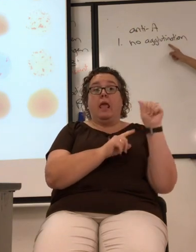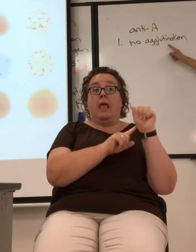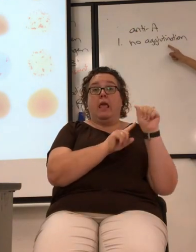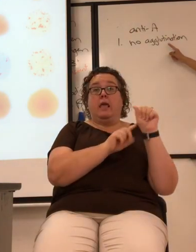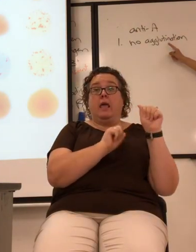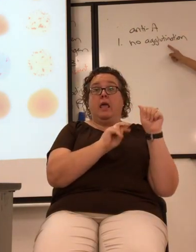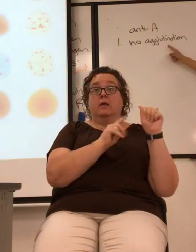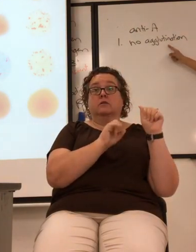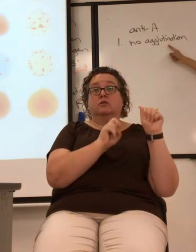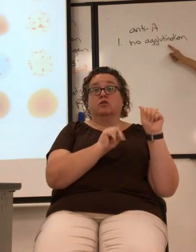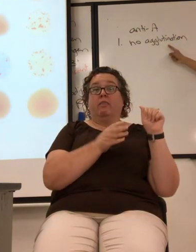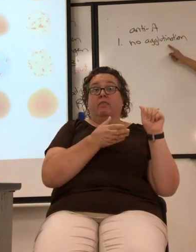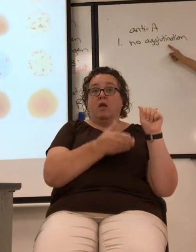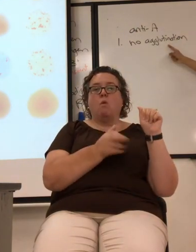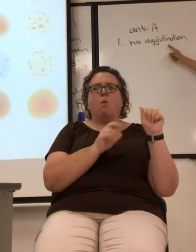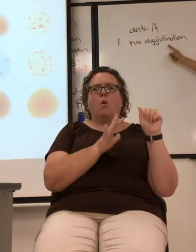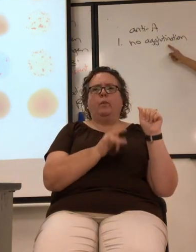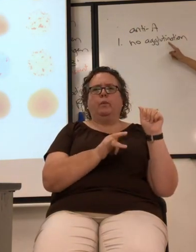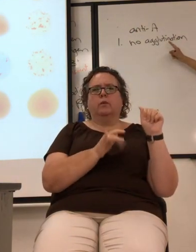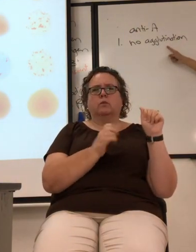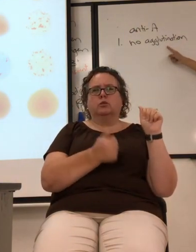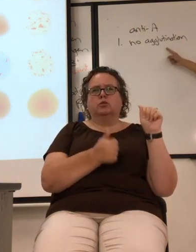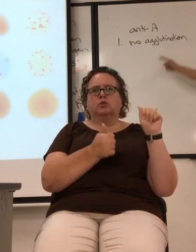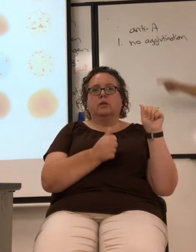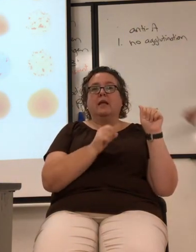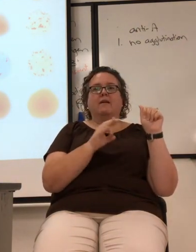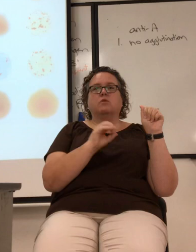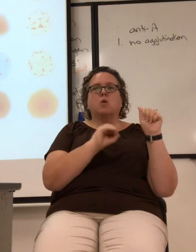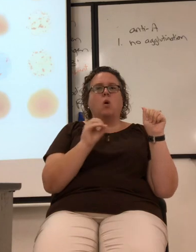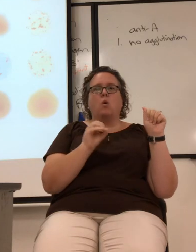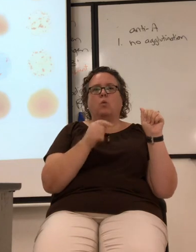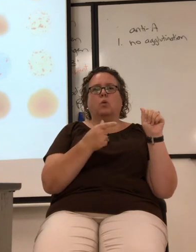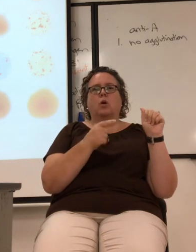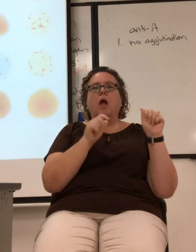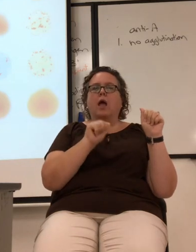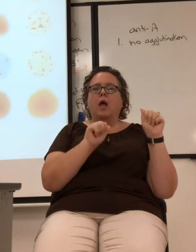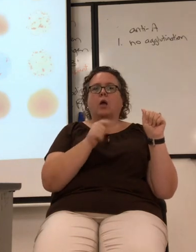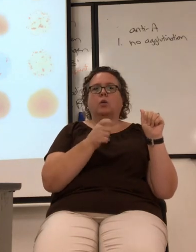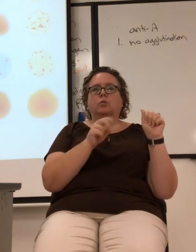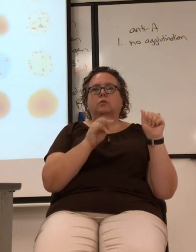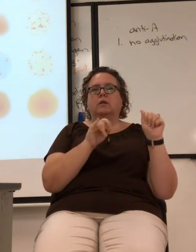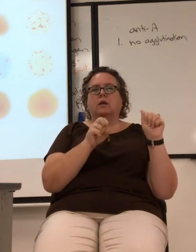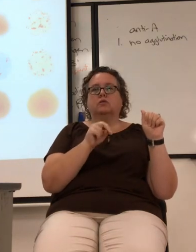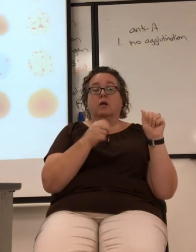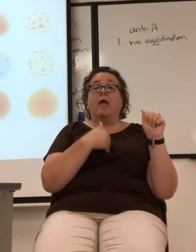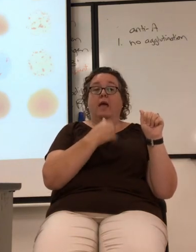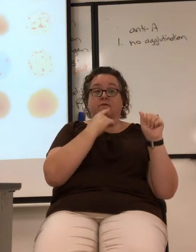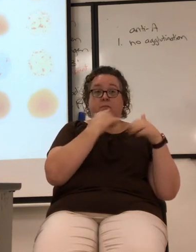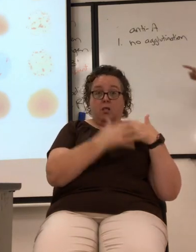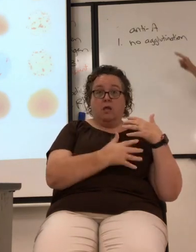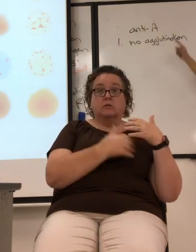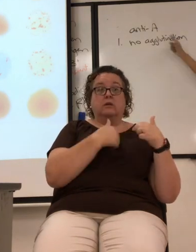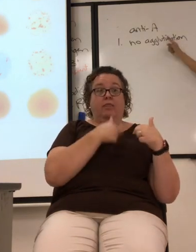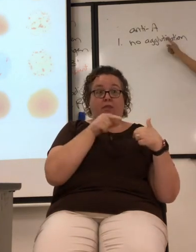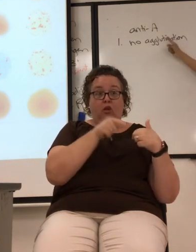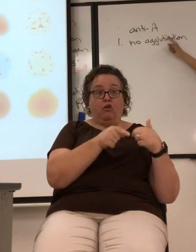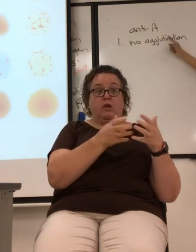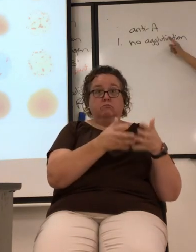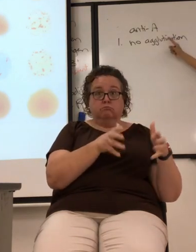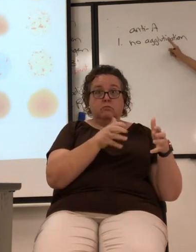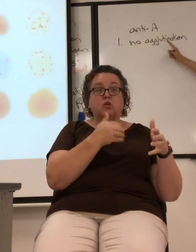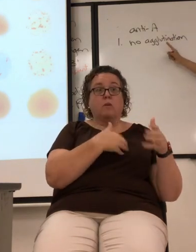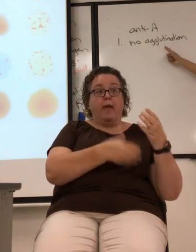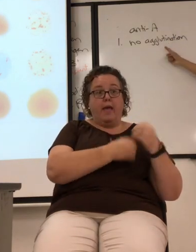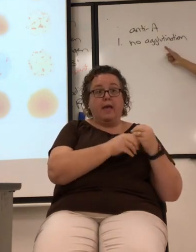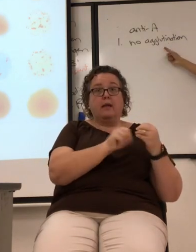antigen present or absent if there's no agglutination? You got the blood's in there, you add antibody